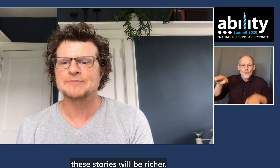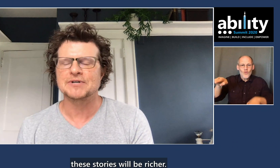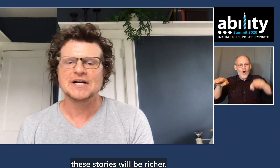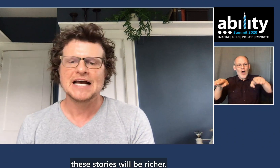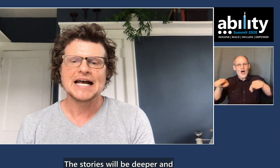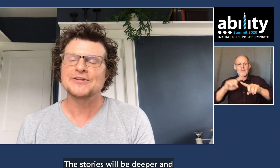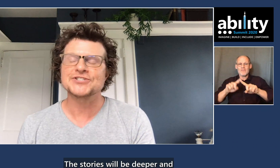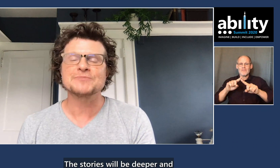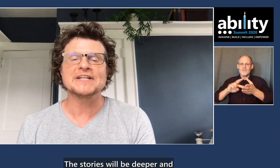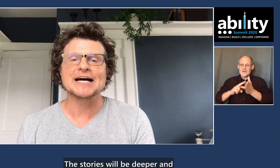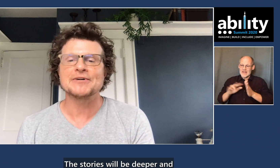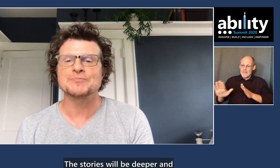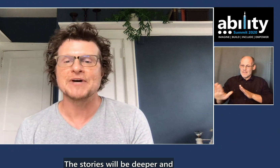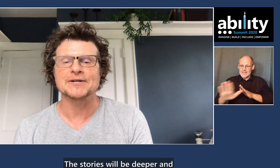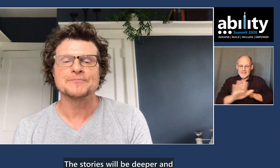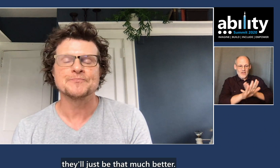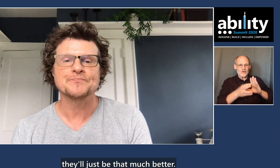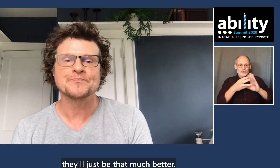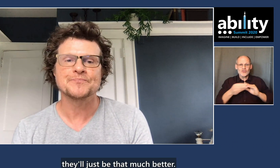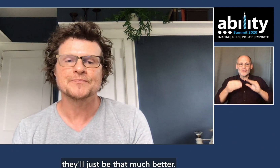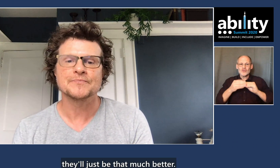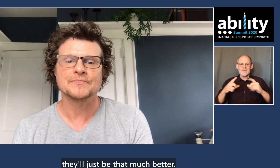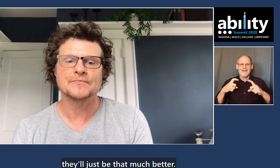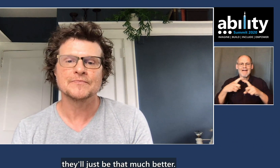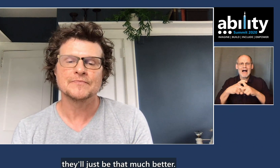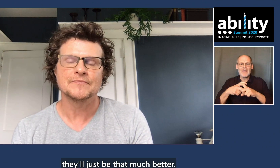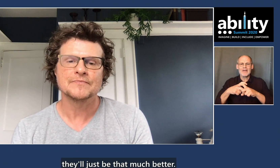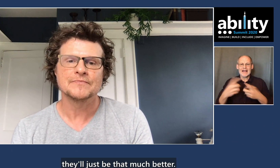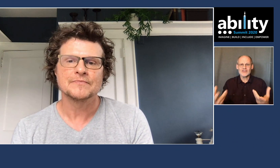will be deeper, and they'll just be that much better.